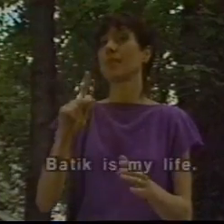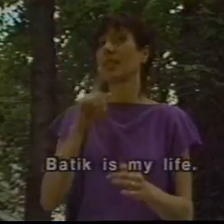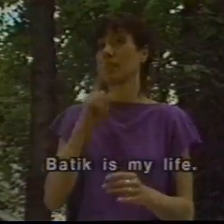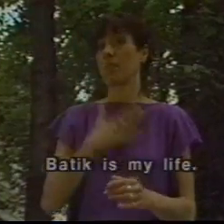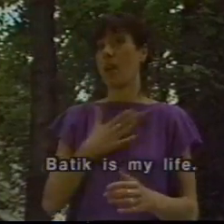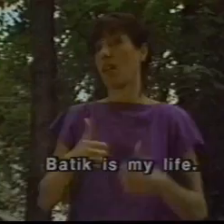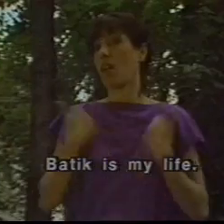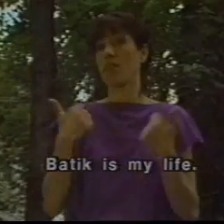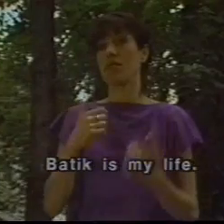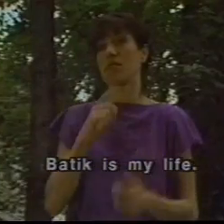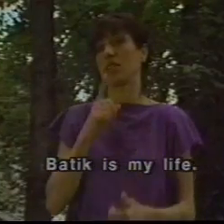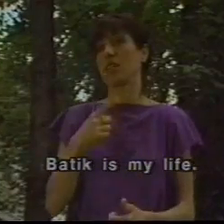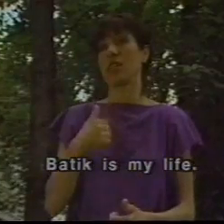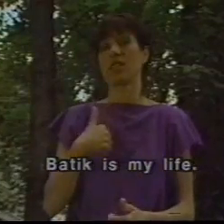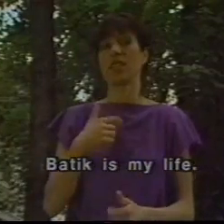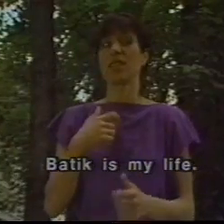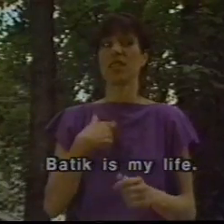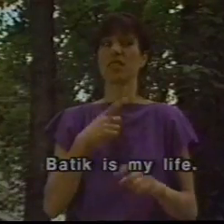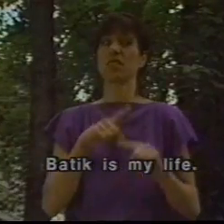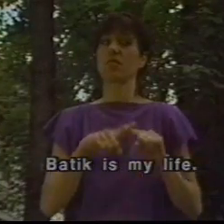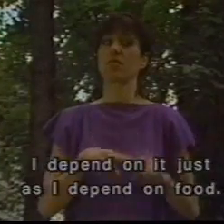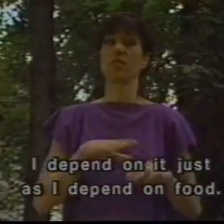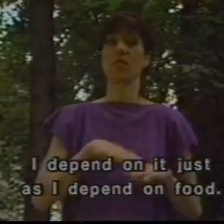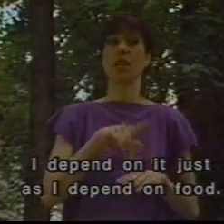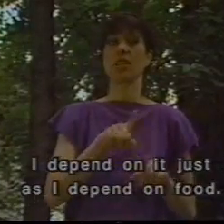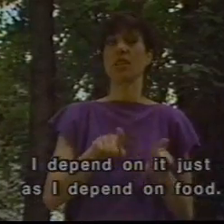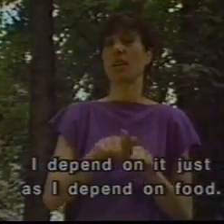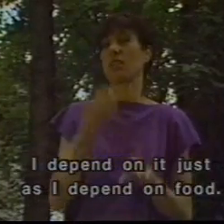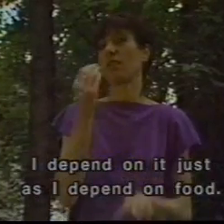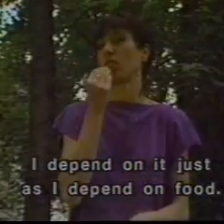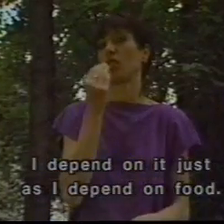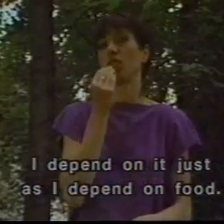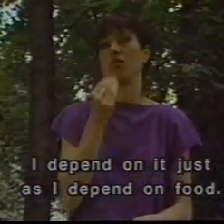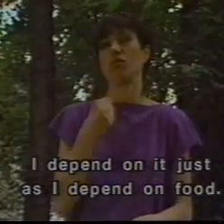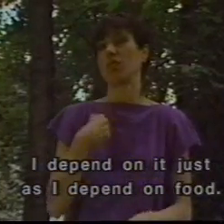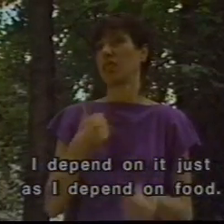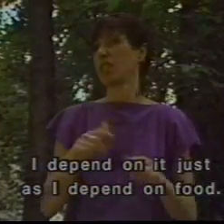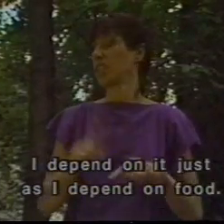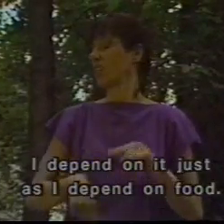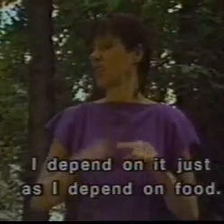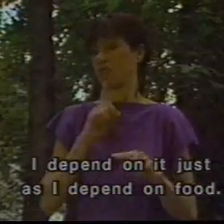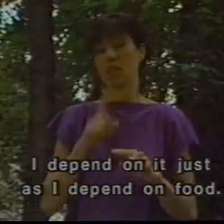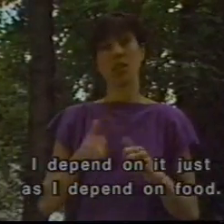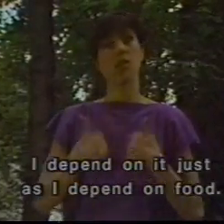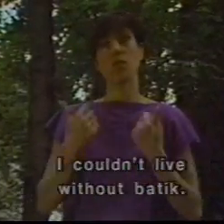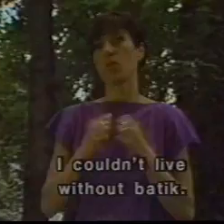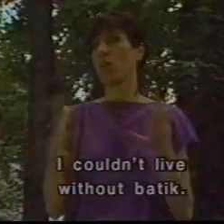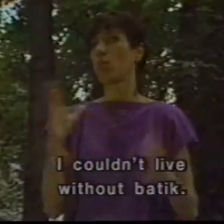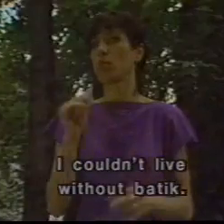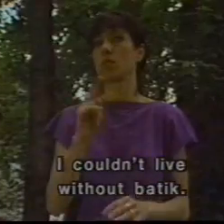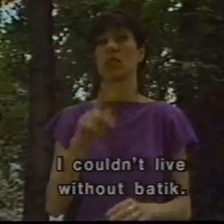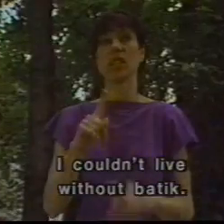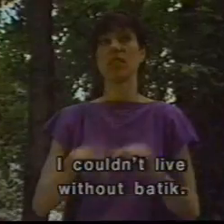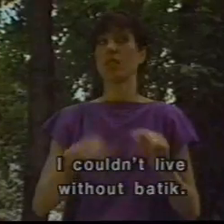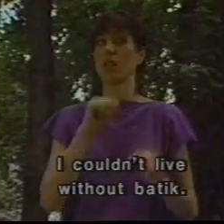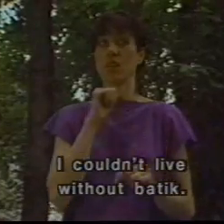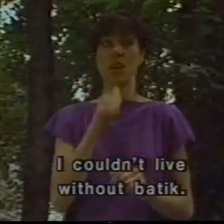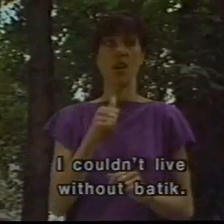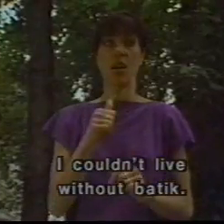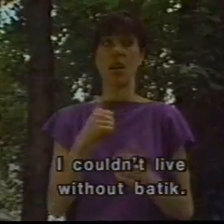Batik is my life. I depend on it just as I depend on food. I couldn't live without batik.